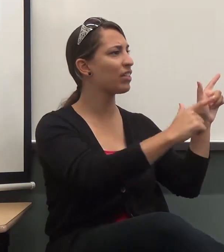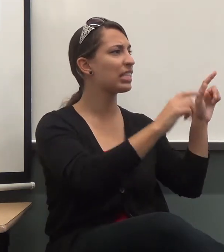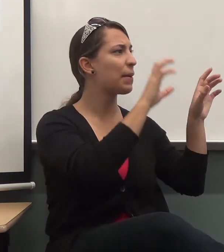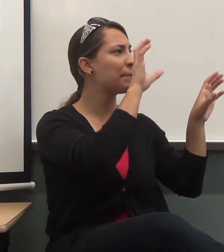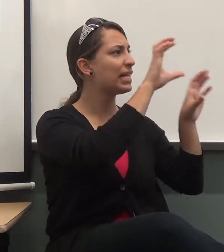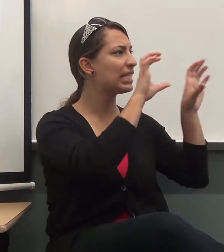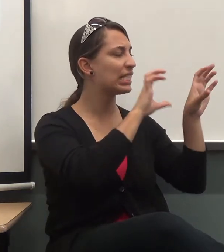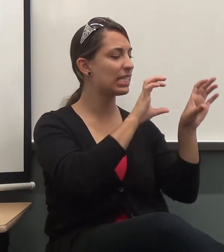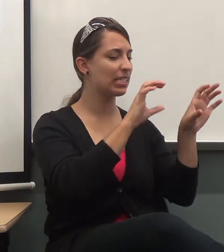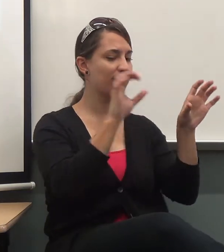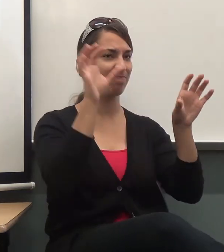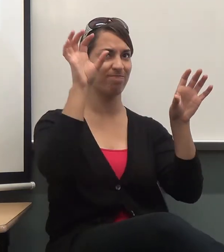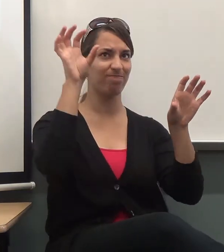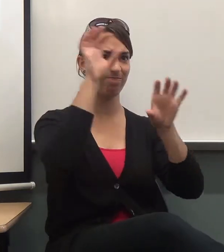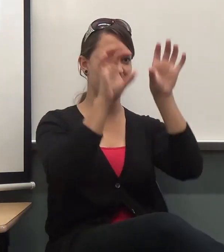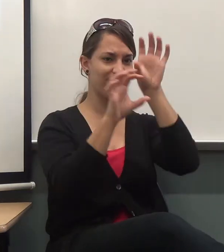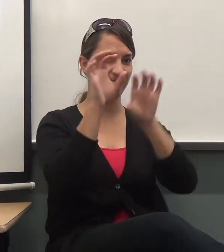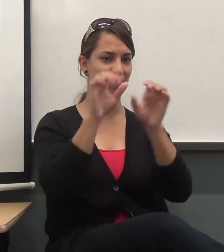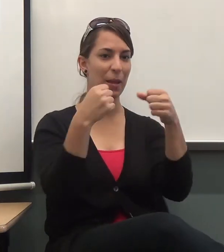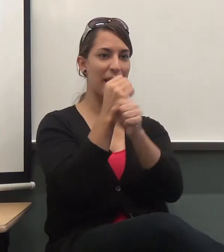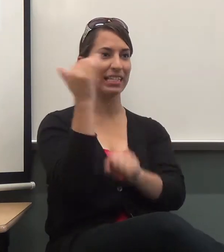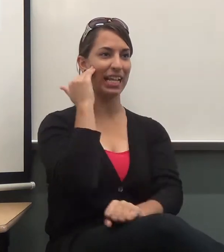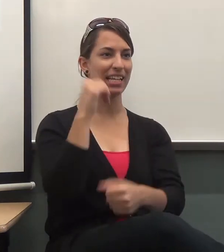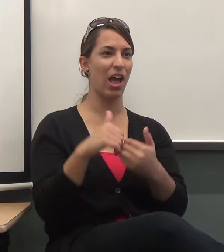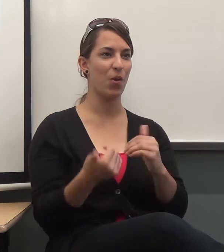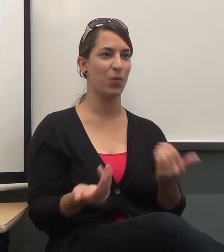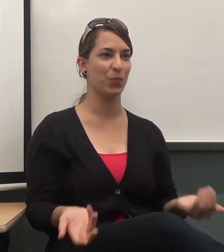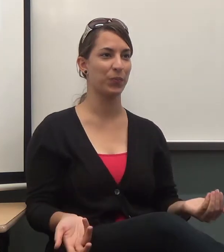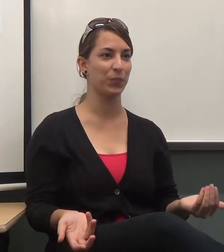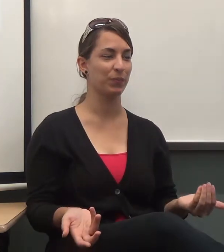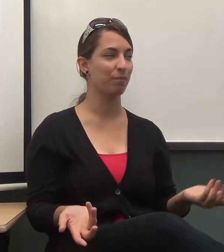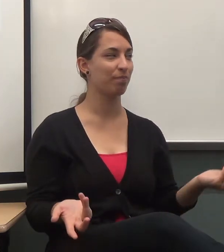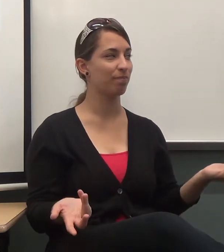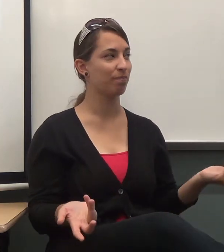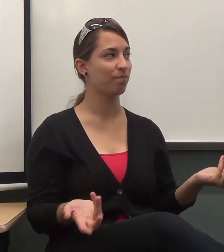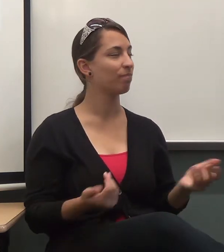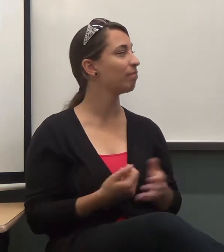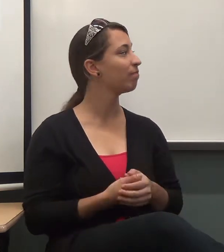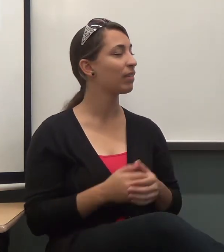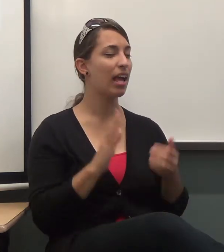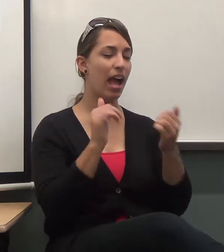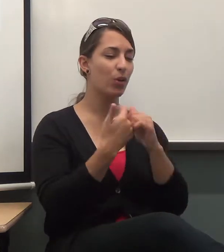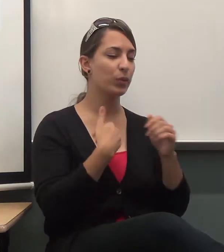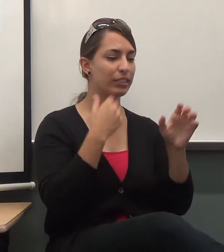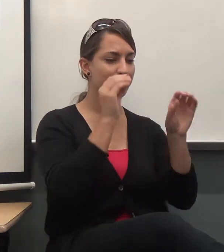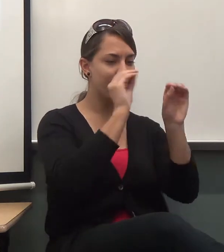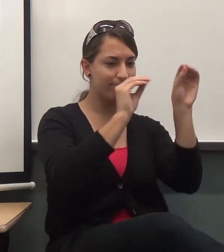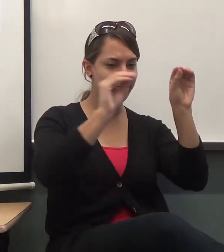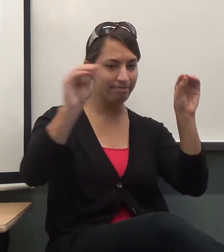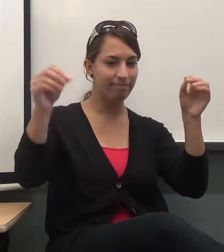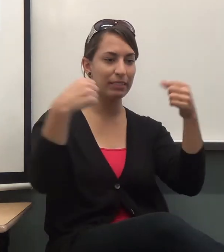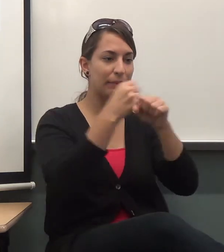into something that makes sense? How do we put all these pieces here into something that makes sense?